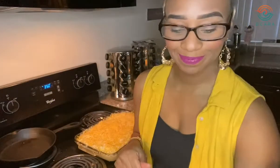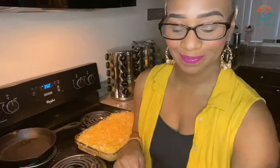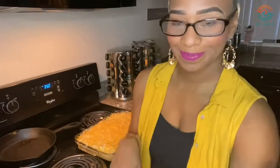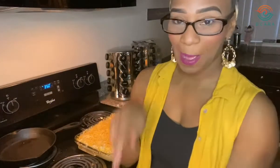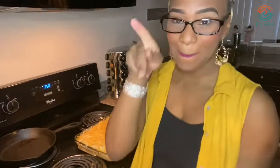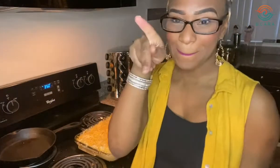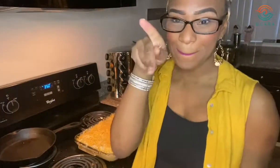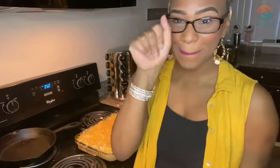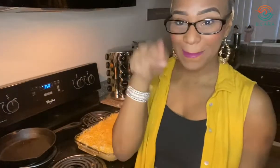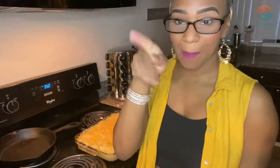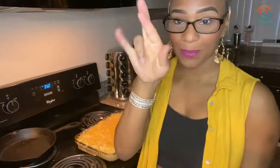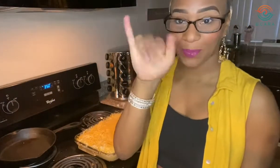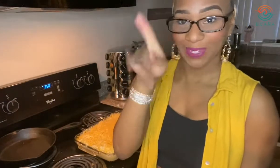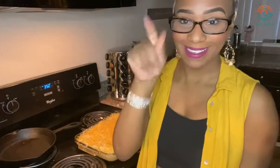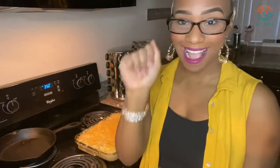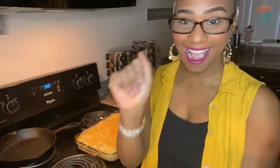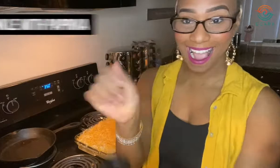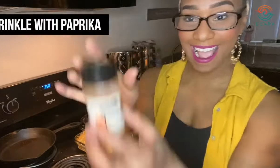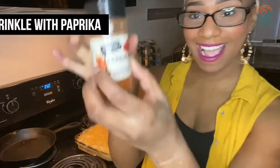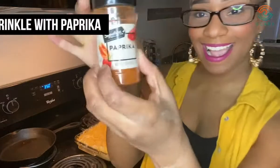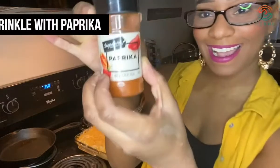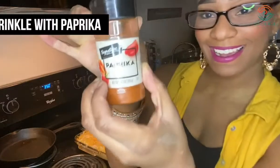The last step is going to be sprinkling